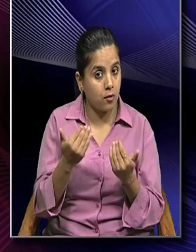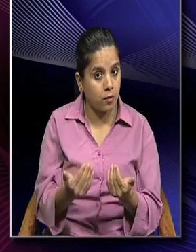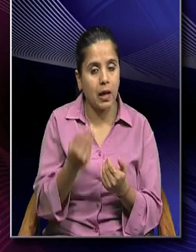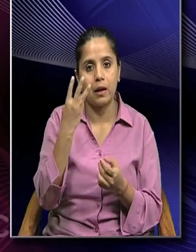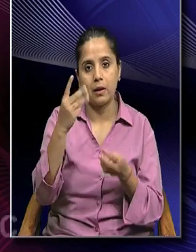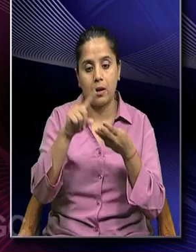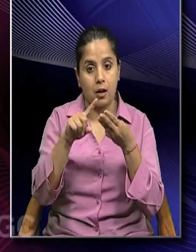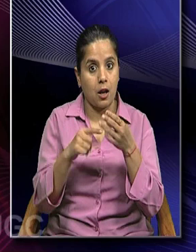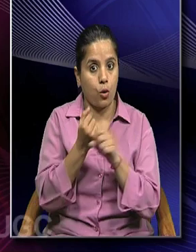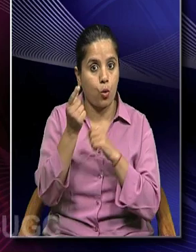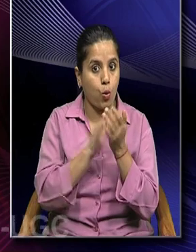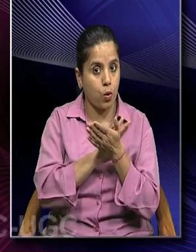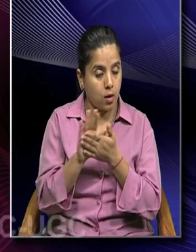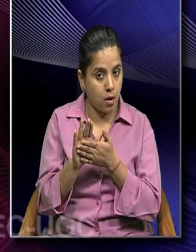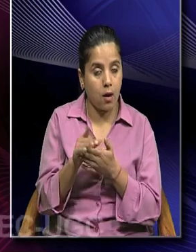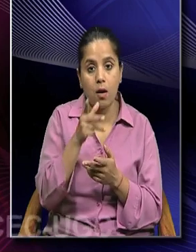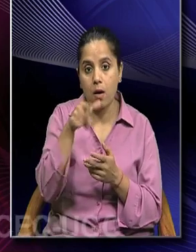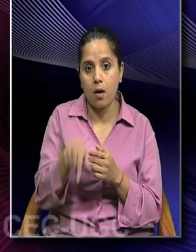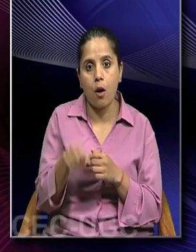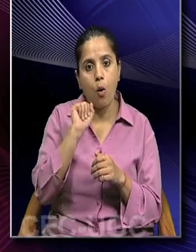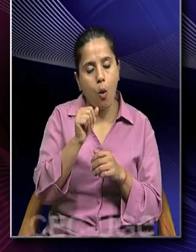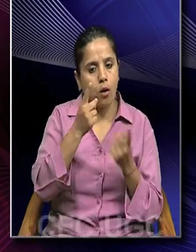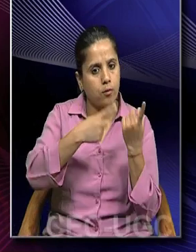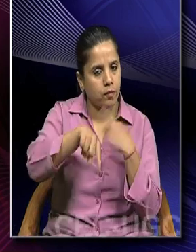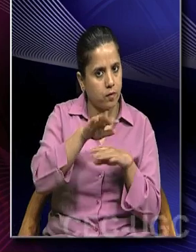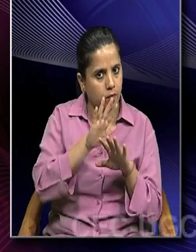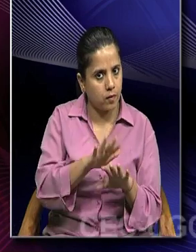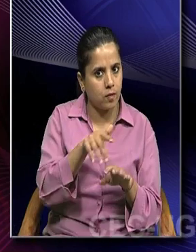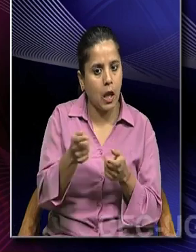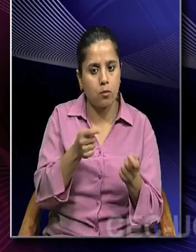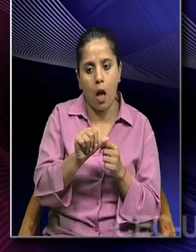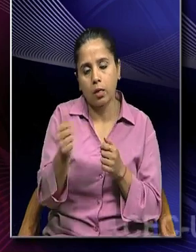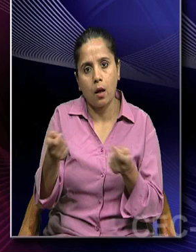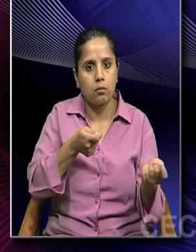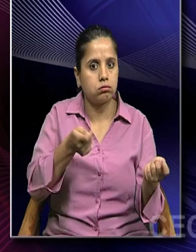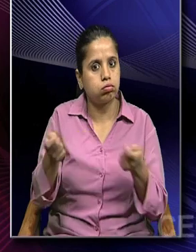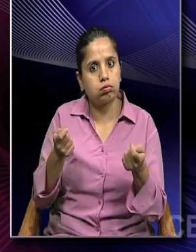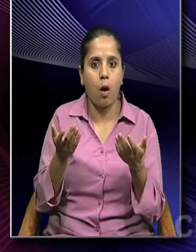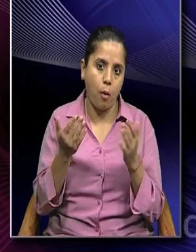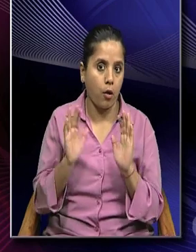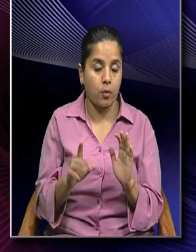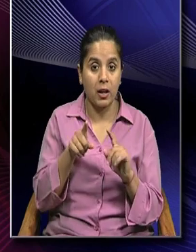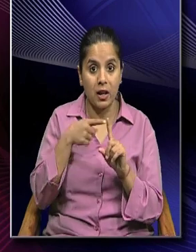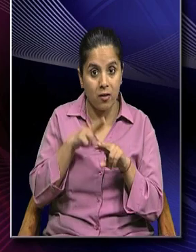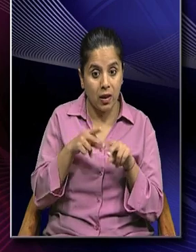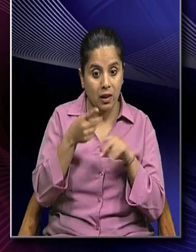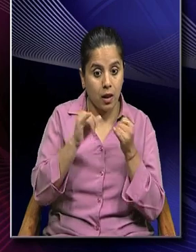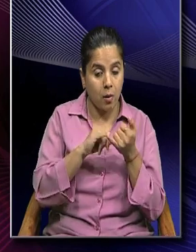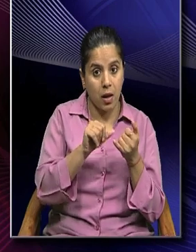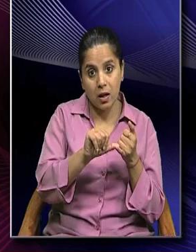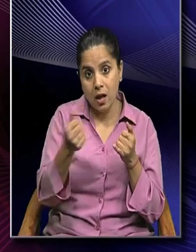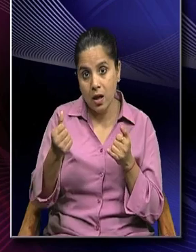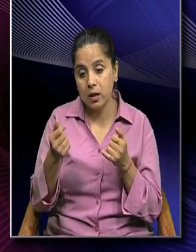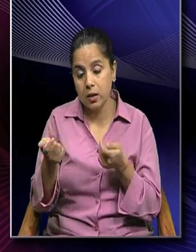three gunas, they have the inner tendency to dominate others. So, if tamas dominates in a society